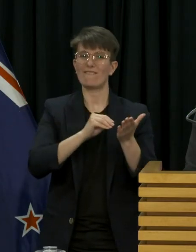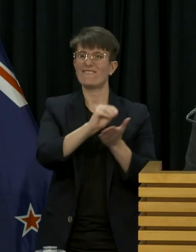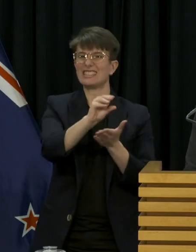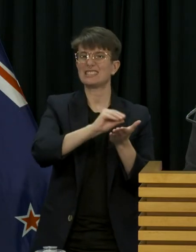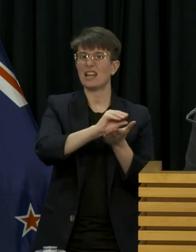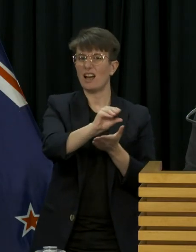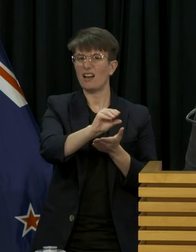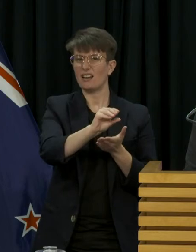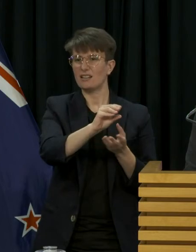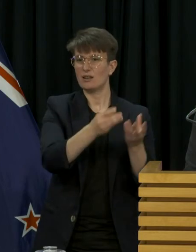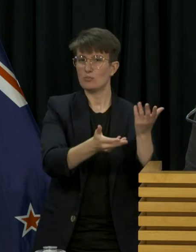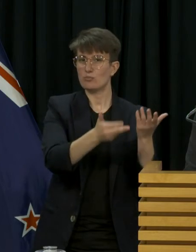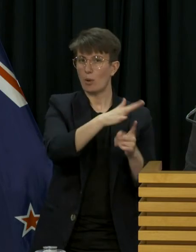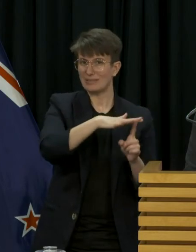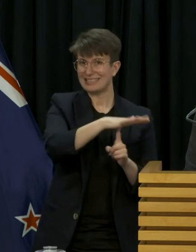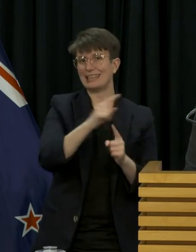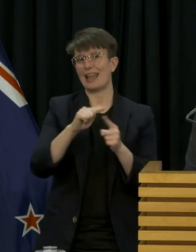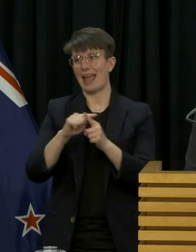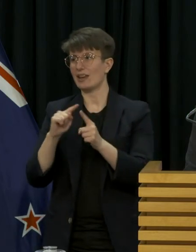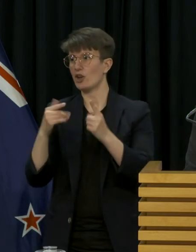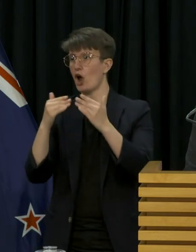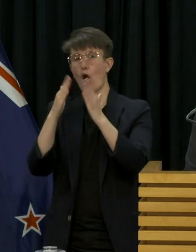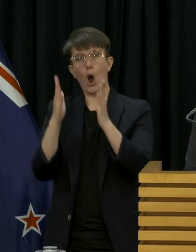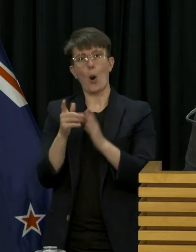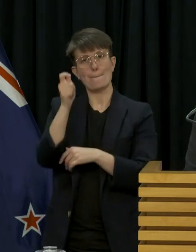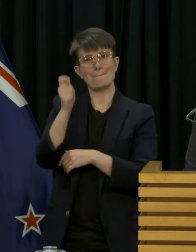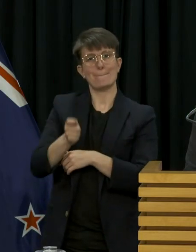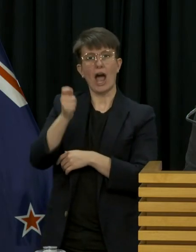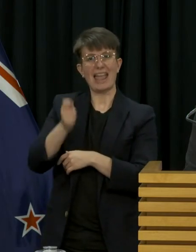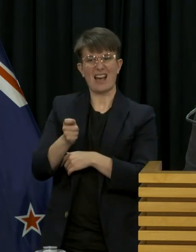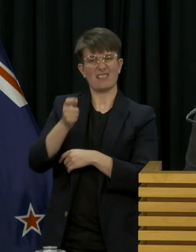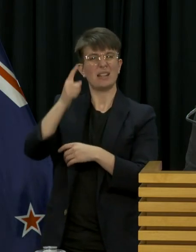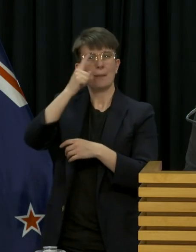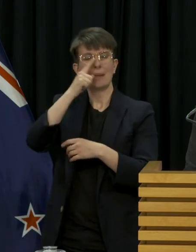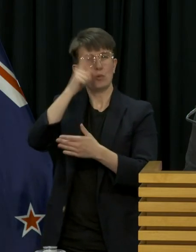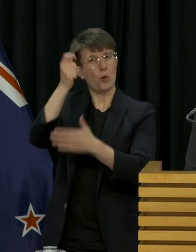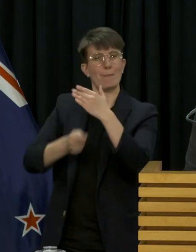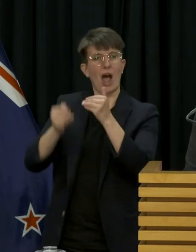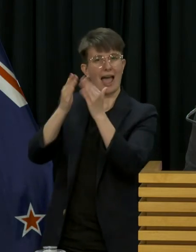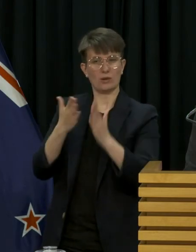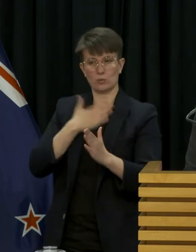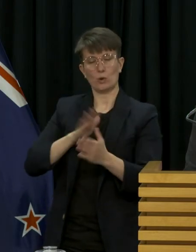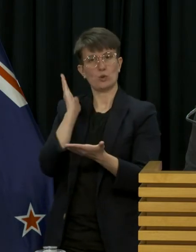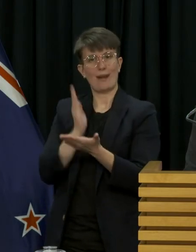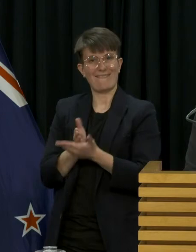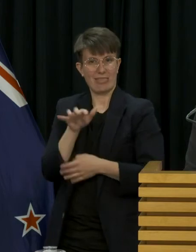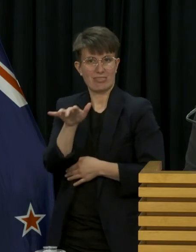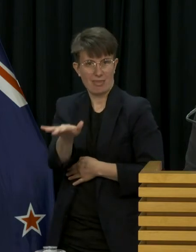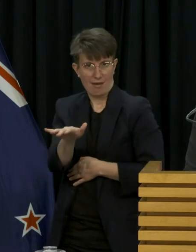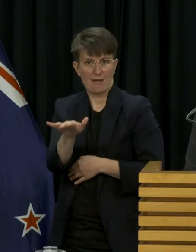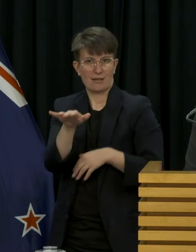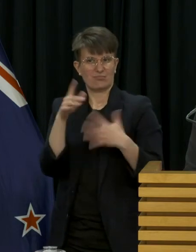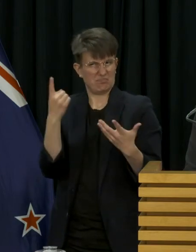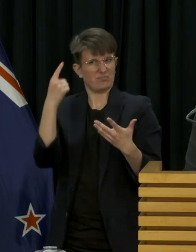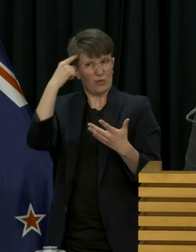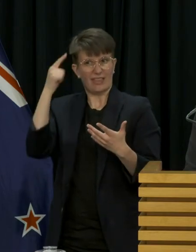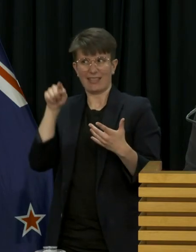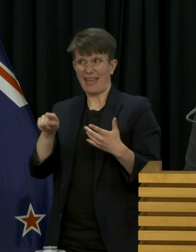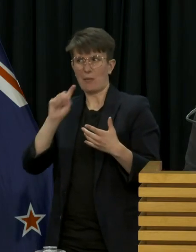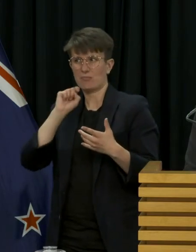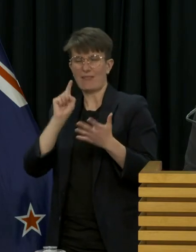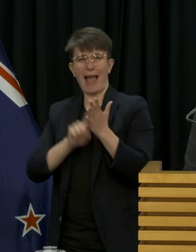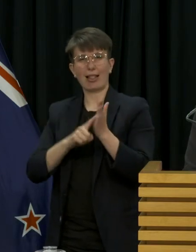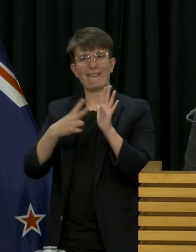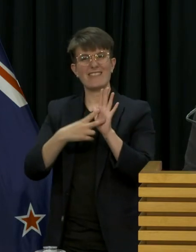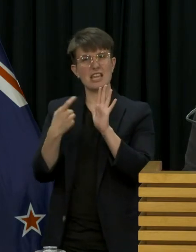buyers. Presumably they would need a 20% deposit. Yeah. What are your thoughts on that? Are you comfortable with those LVRs being put back